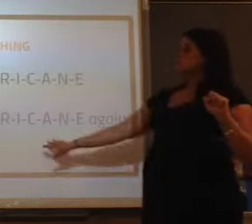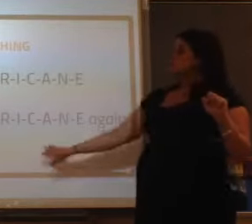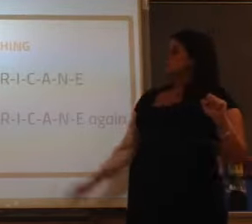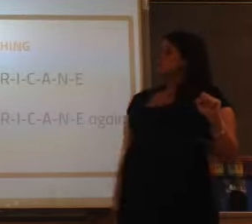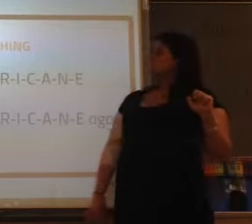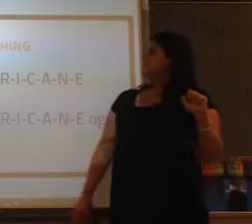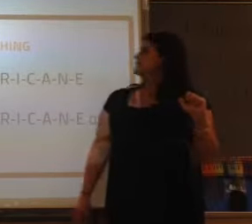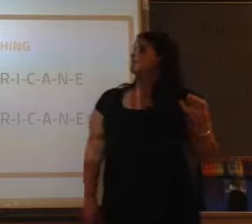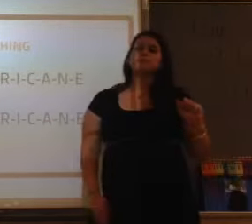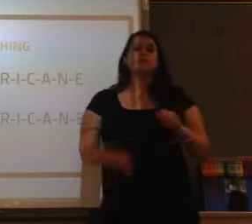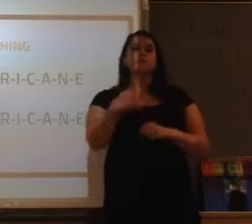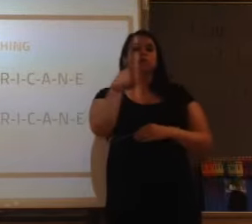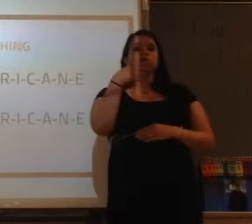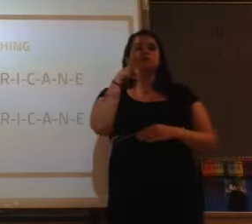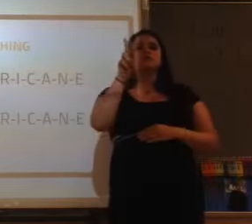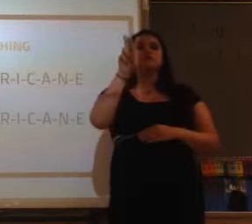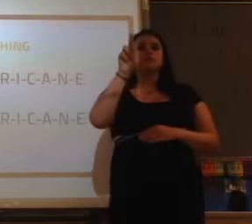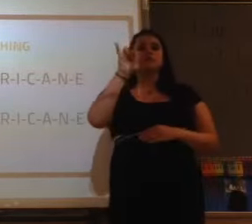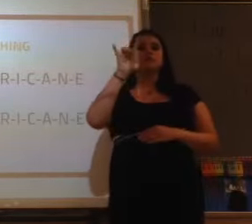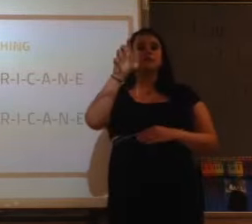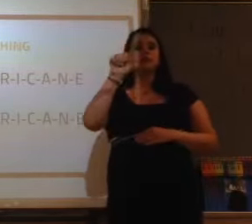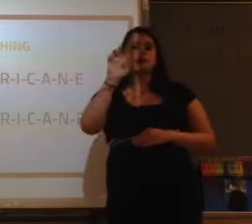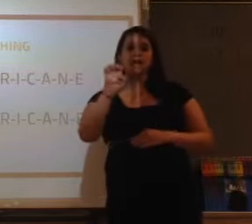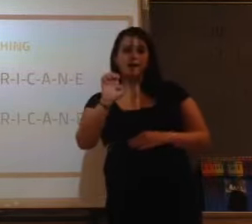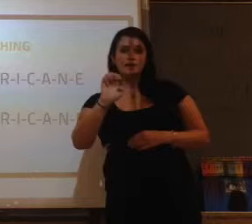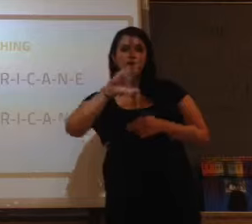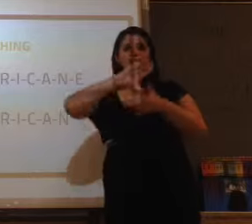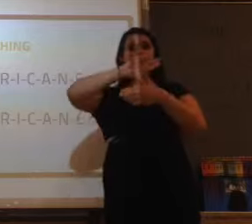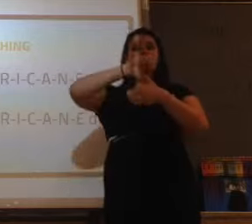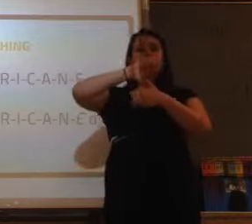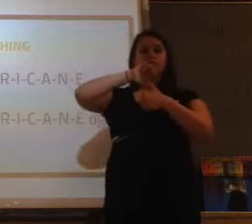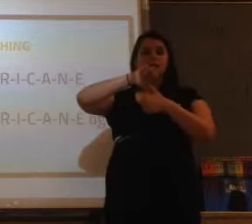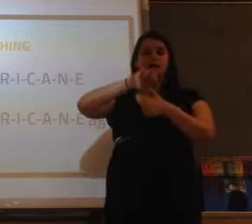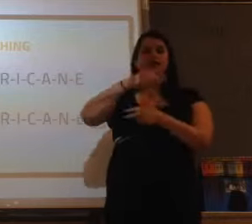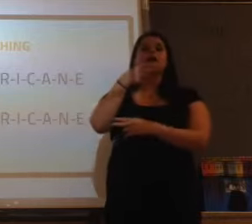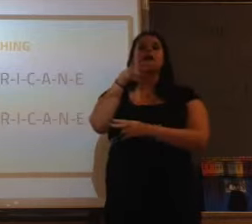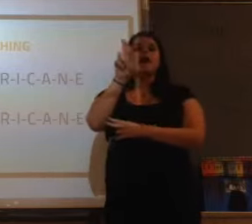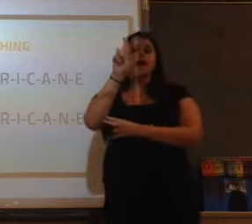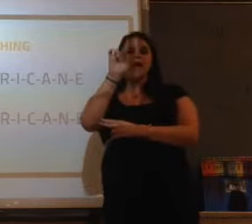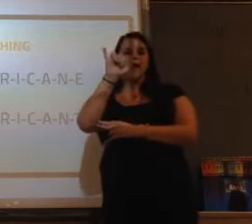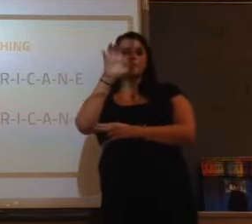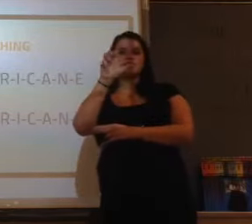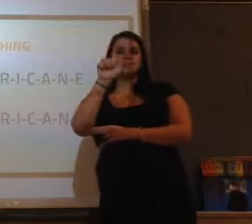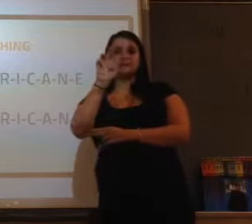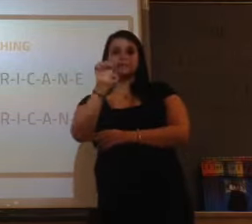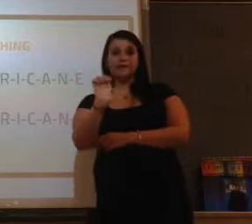So in the same example, you would fingerspell hurricane, show hurricane, and then fingerspell it again.